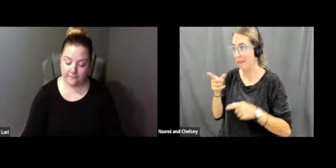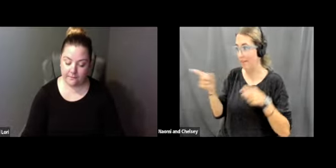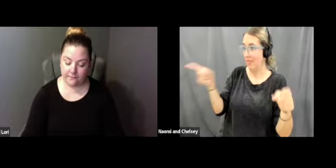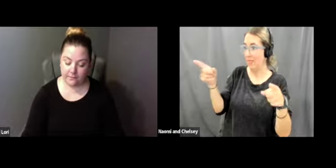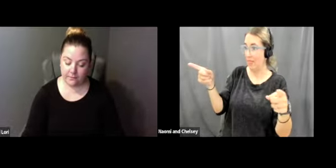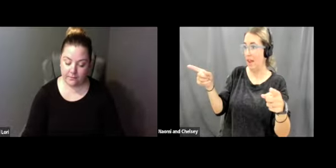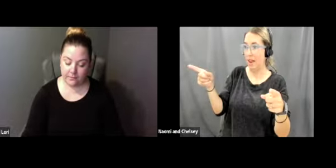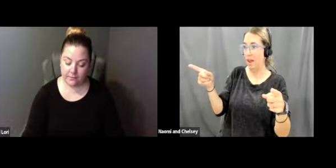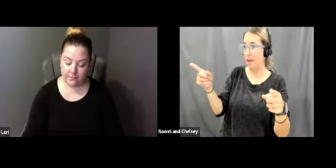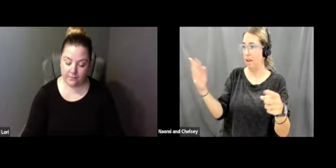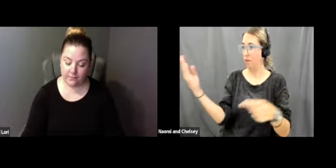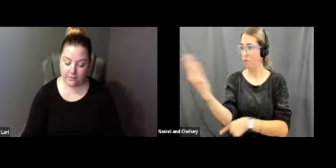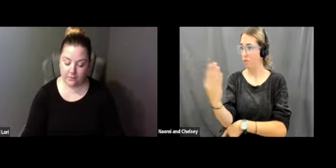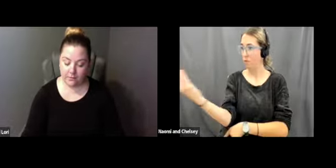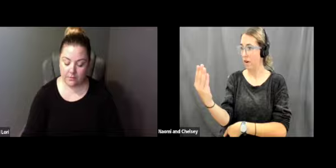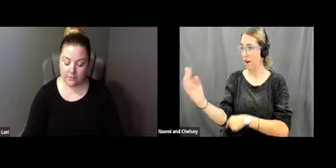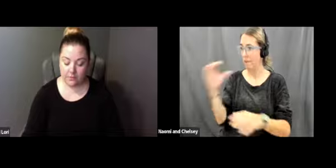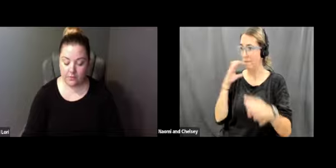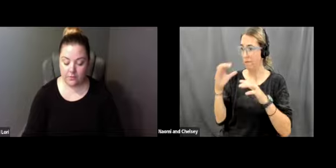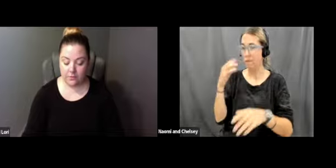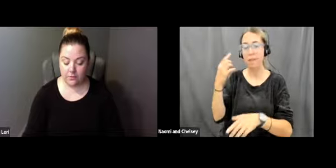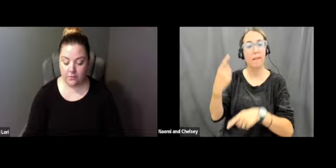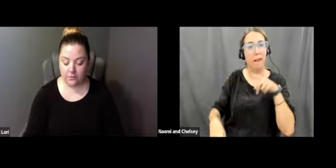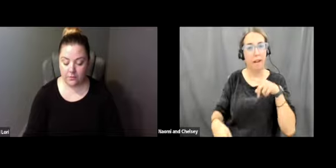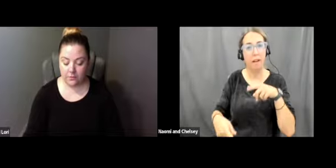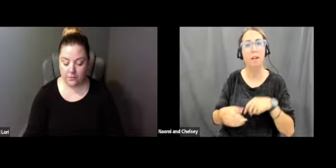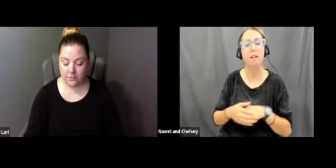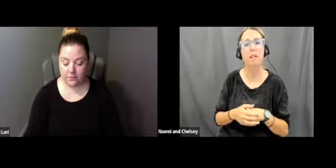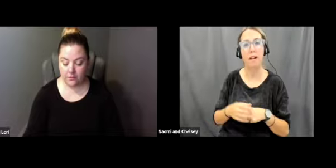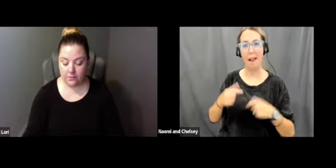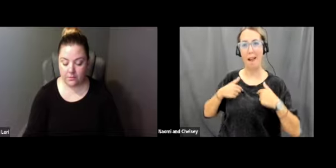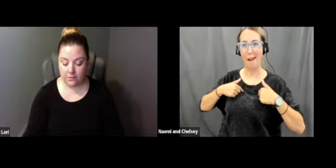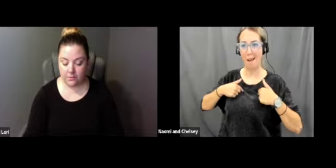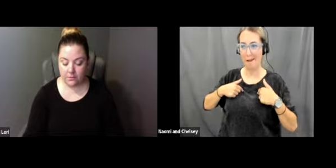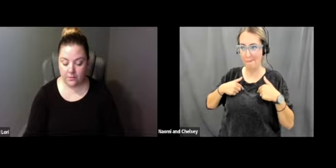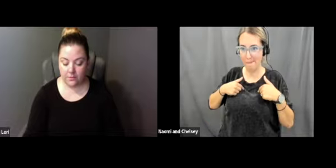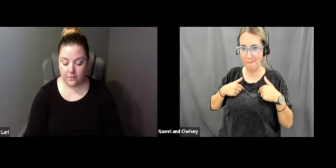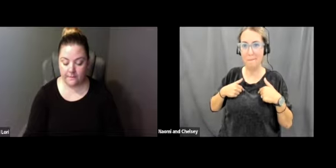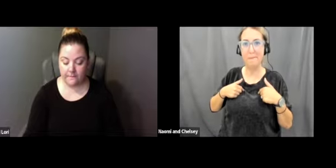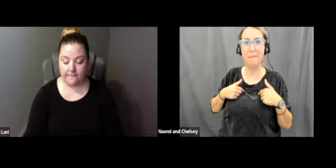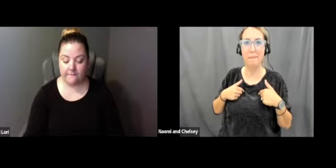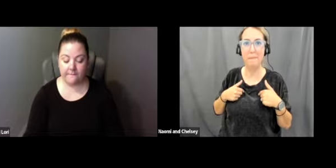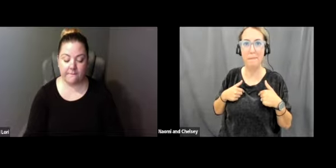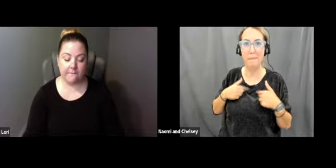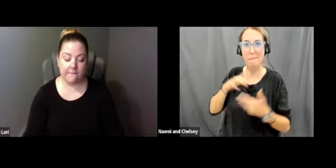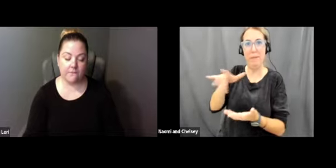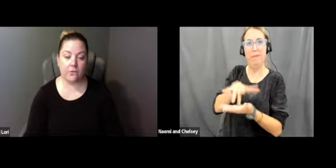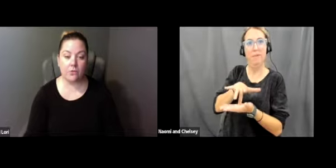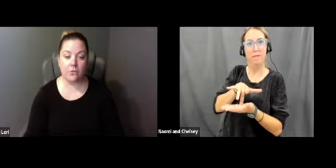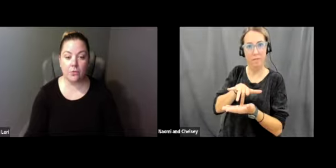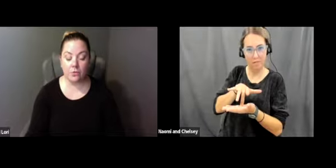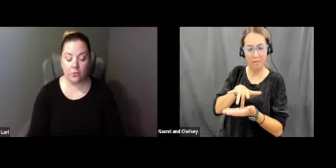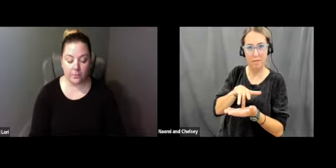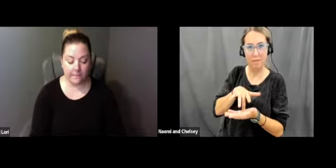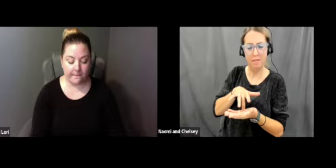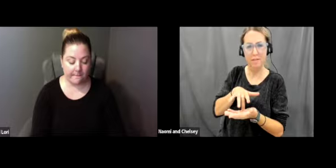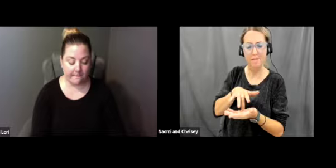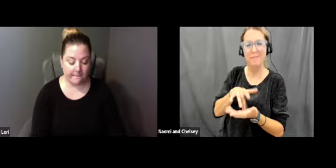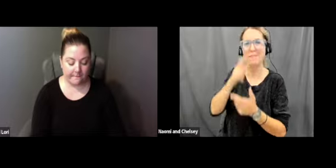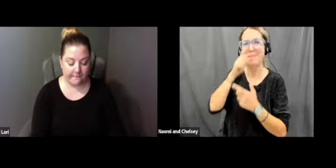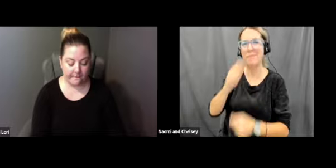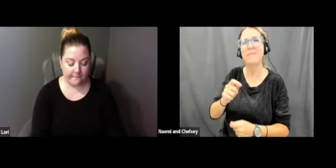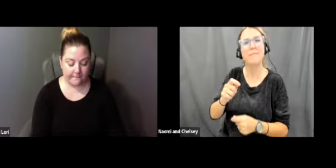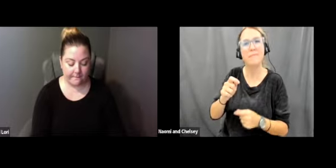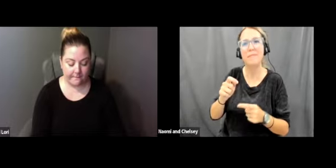kind of causes me to internalize more than I should, because sometimes the person who